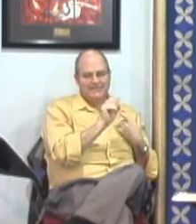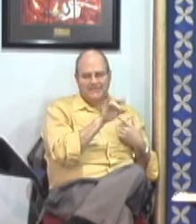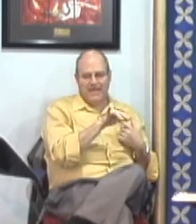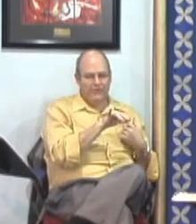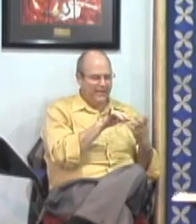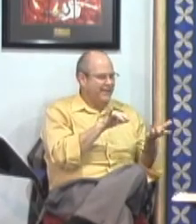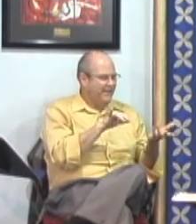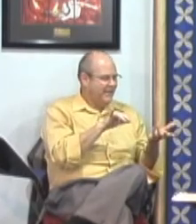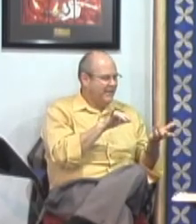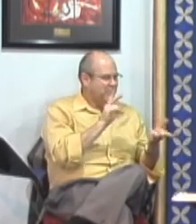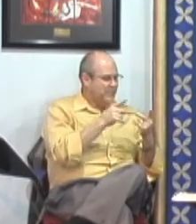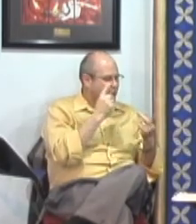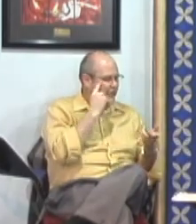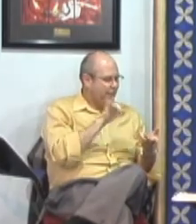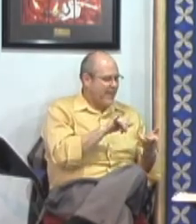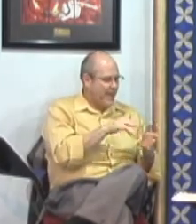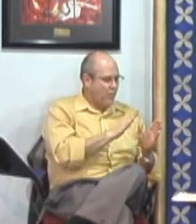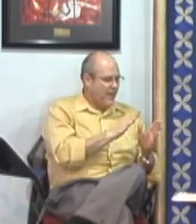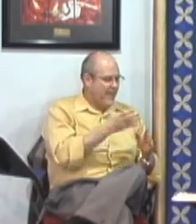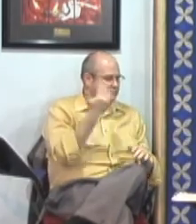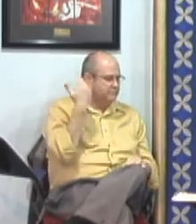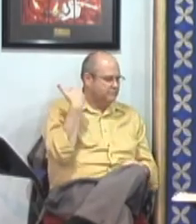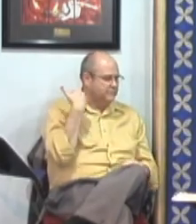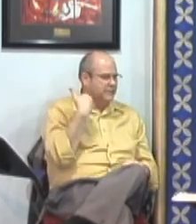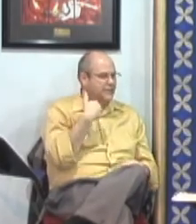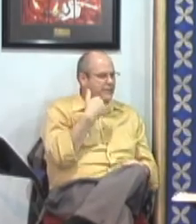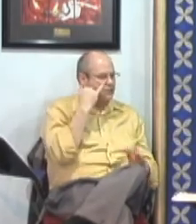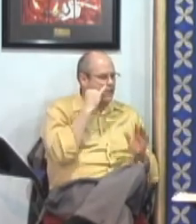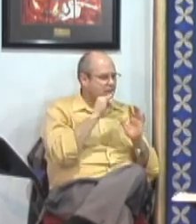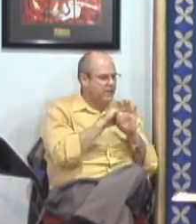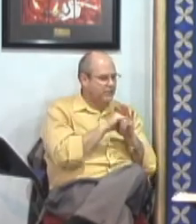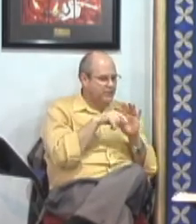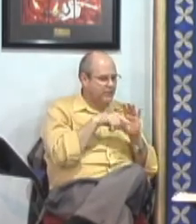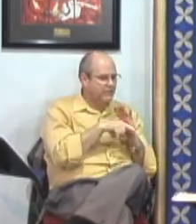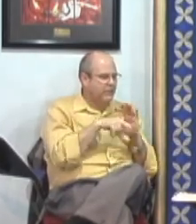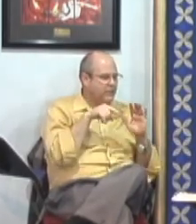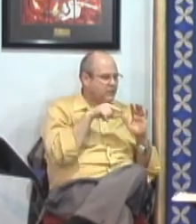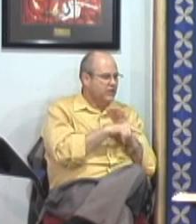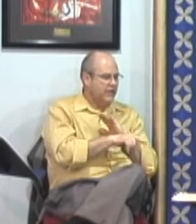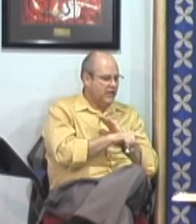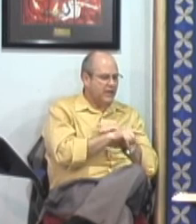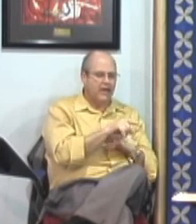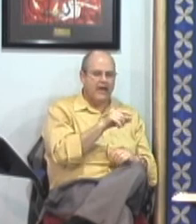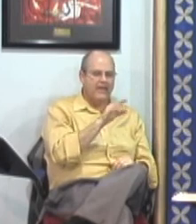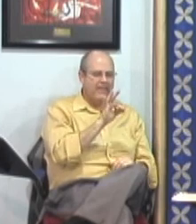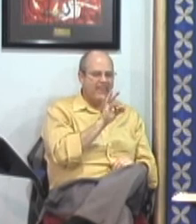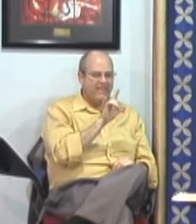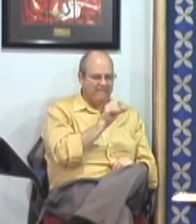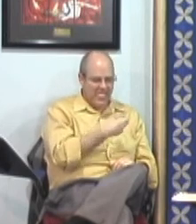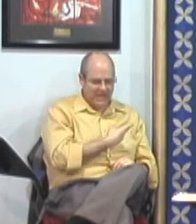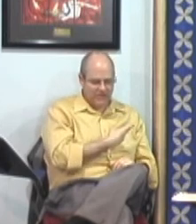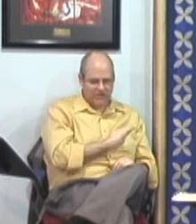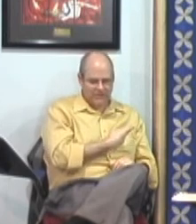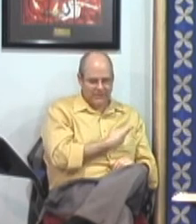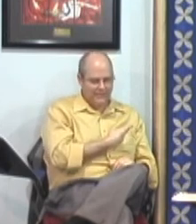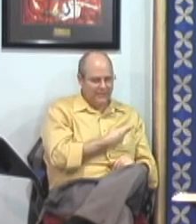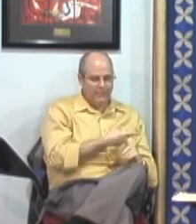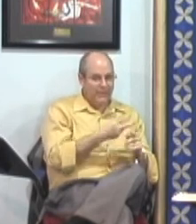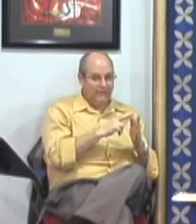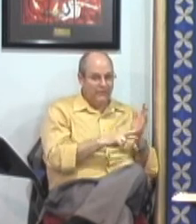those things. That's kind of the image we have of this crucifying of the flesh. But verse